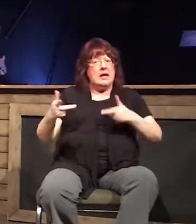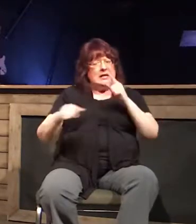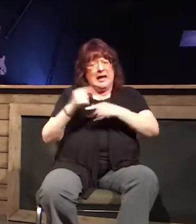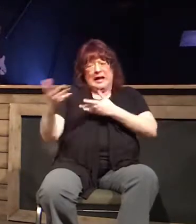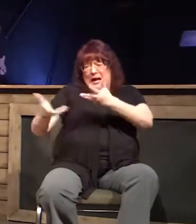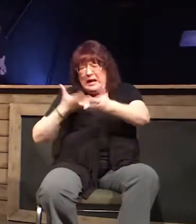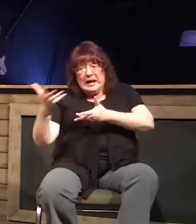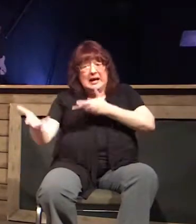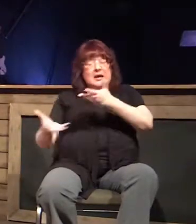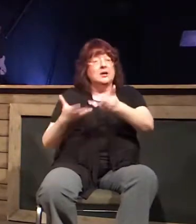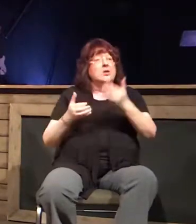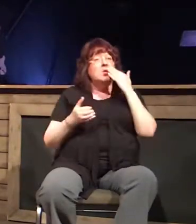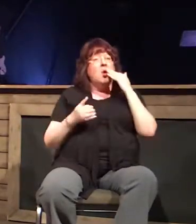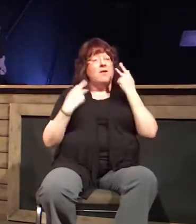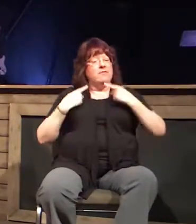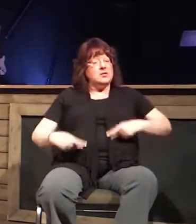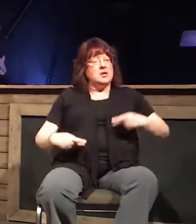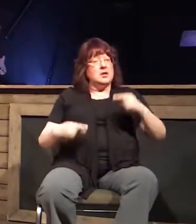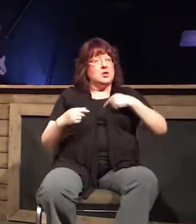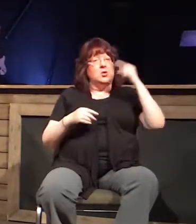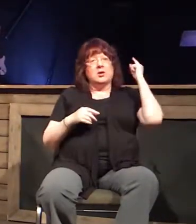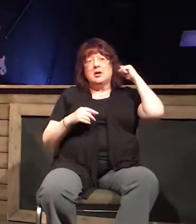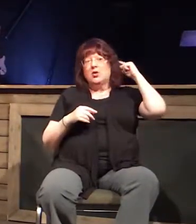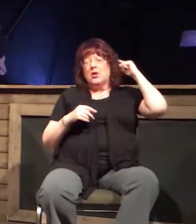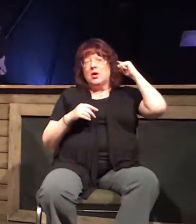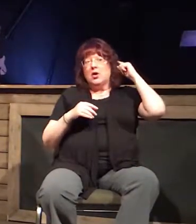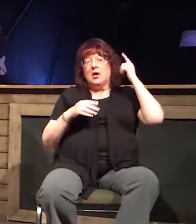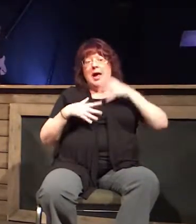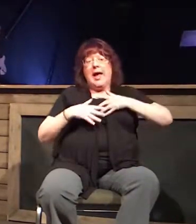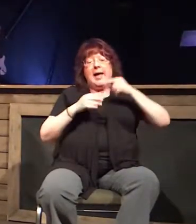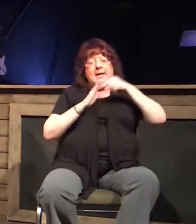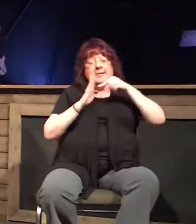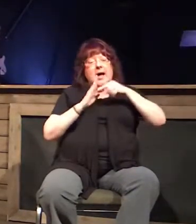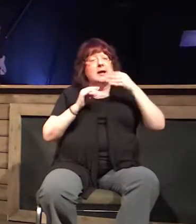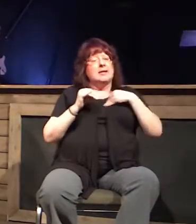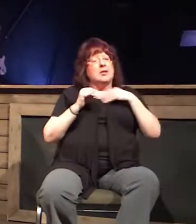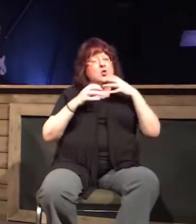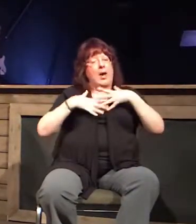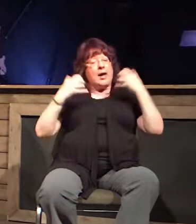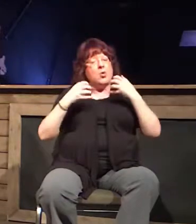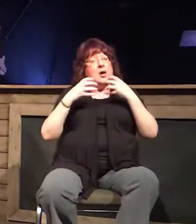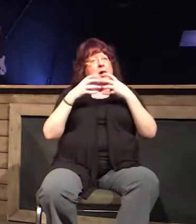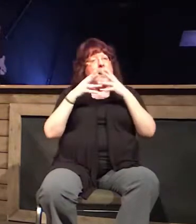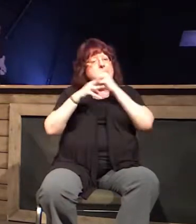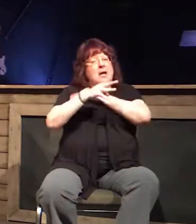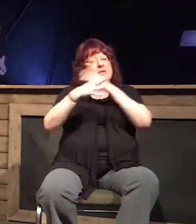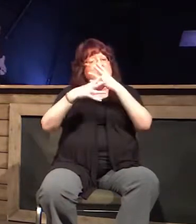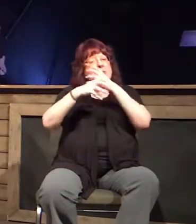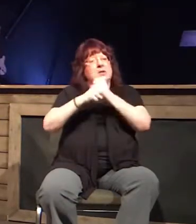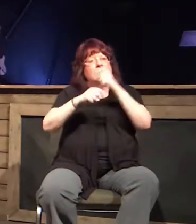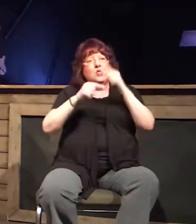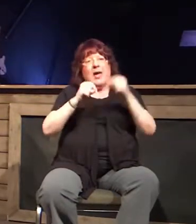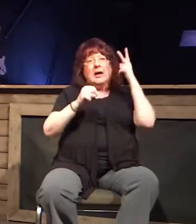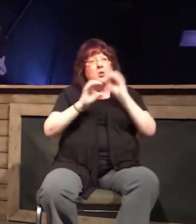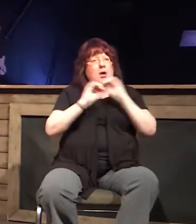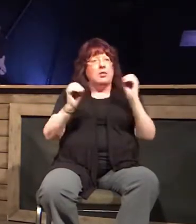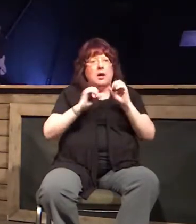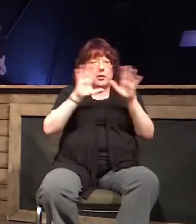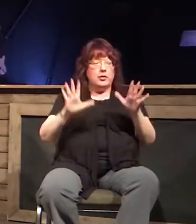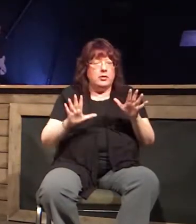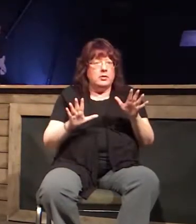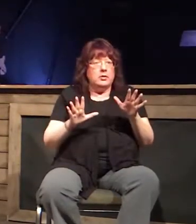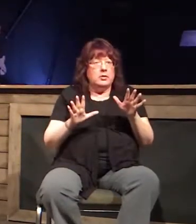can't reason with them. Did you know that physiologically, in your inner ear, when you get angry, that muscle begins to constrict. You literally can't hear things